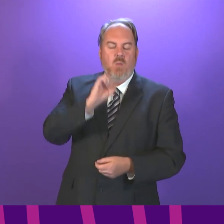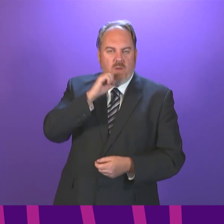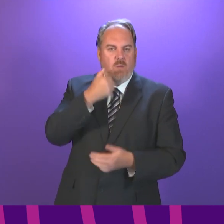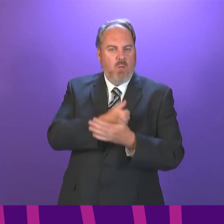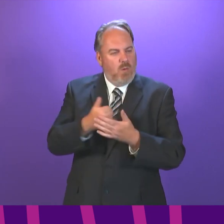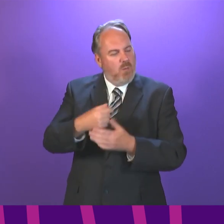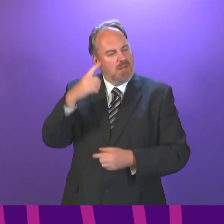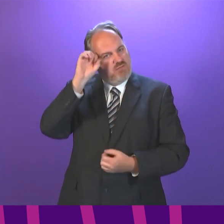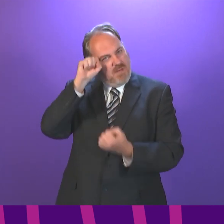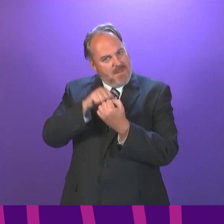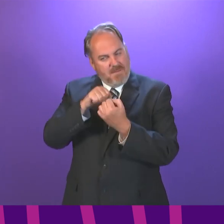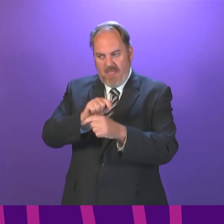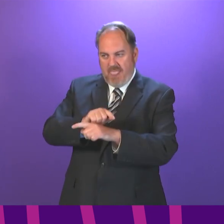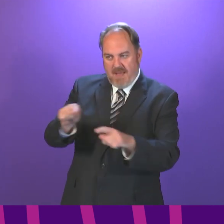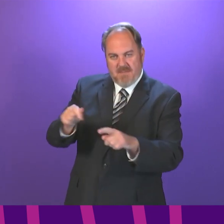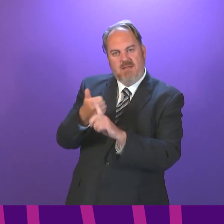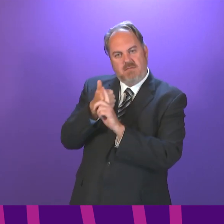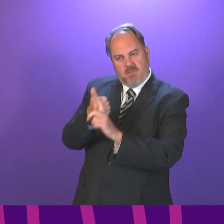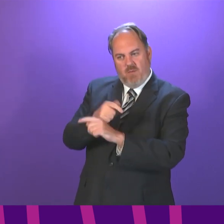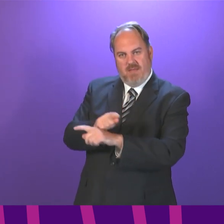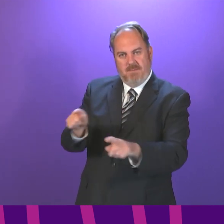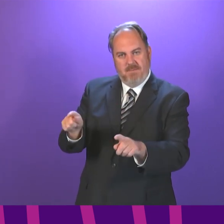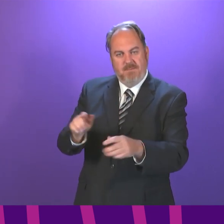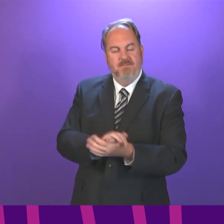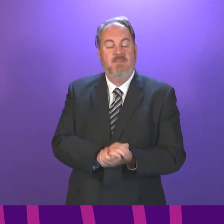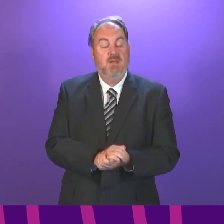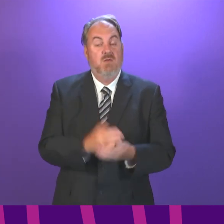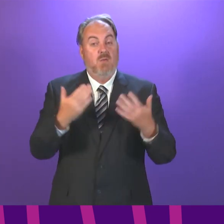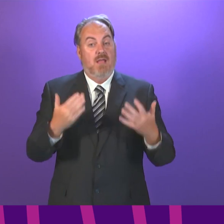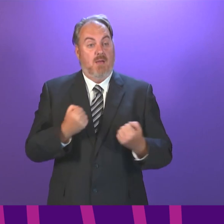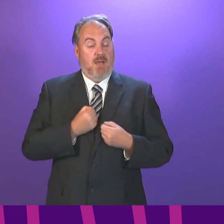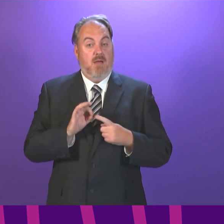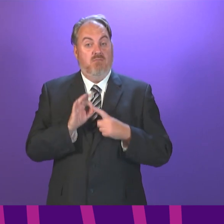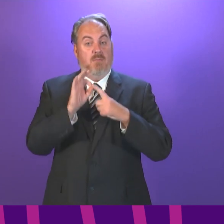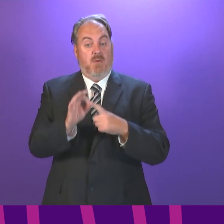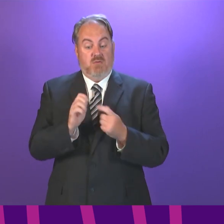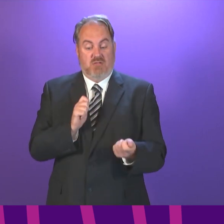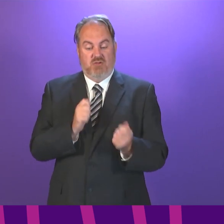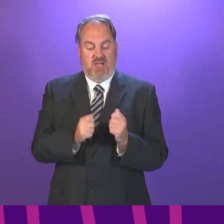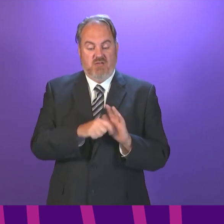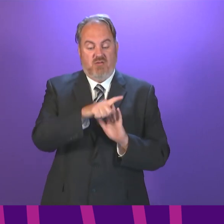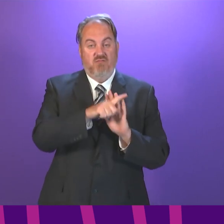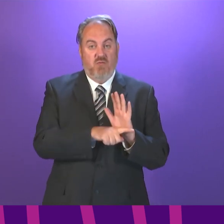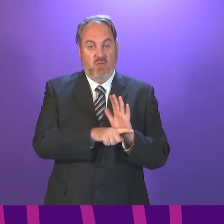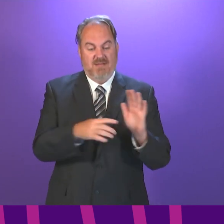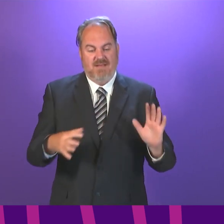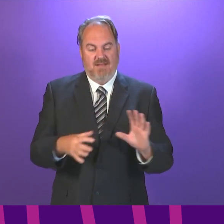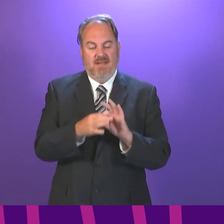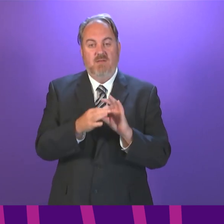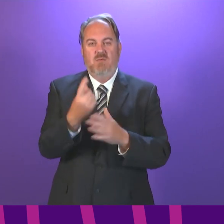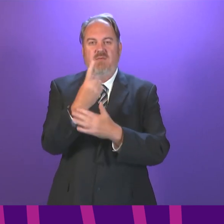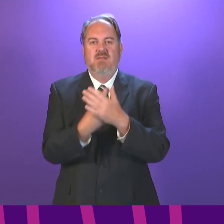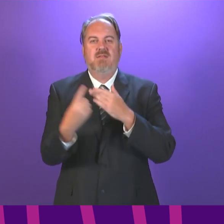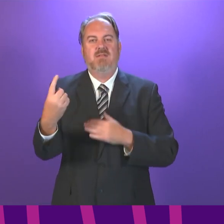the future. I want now to turn to the changes we propose to the current rules on self-isolation to ensure that they